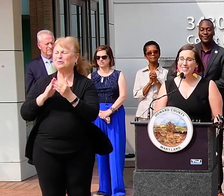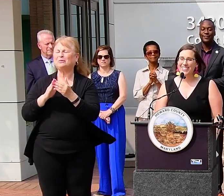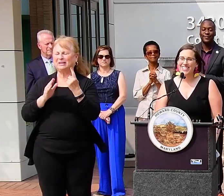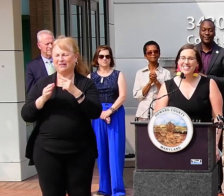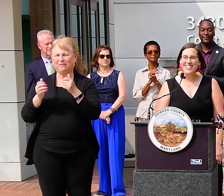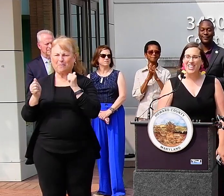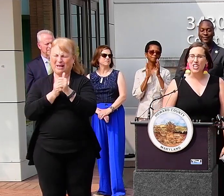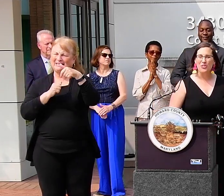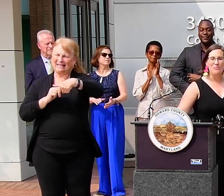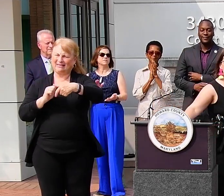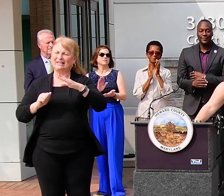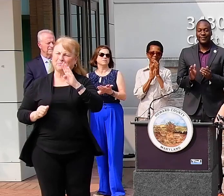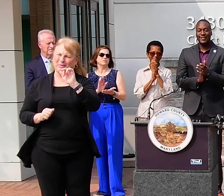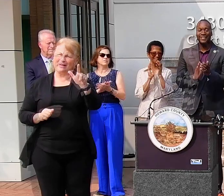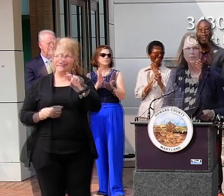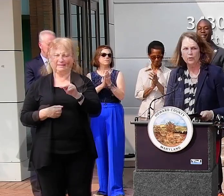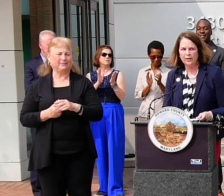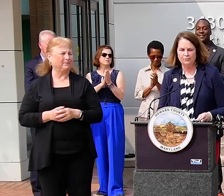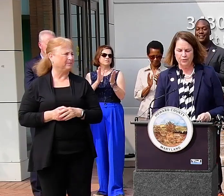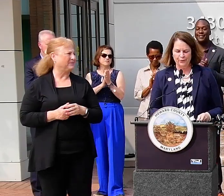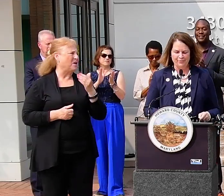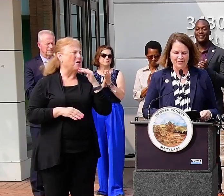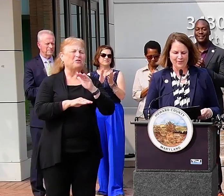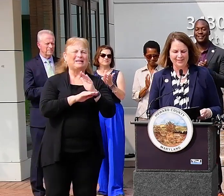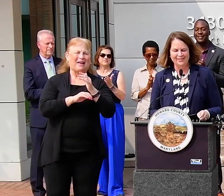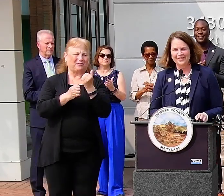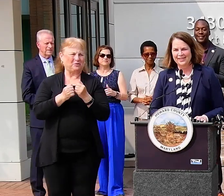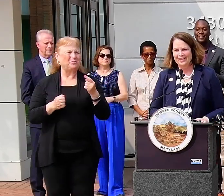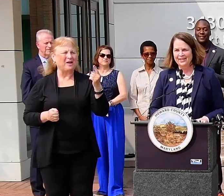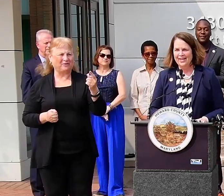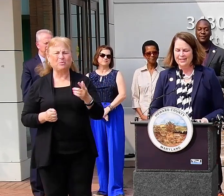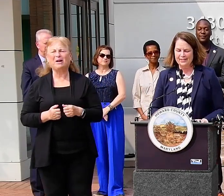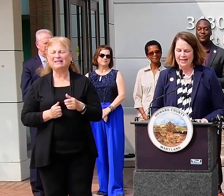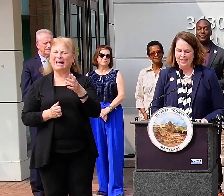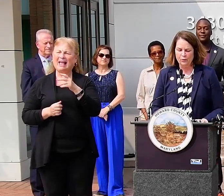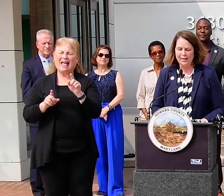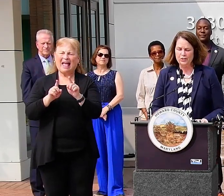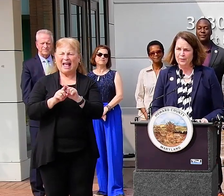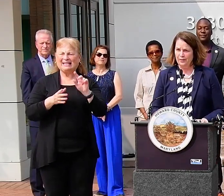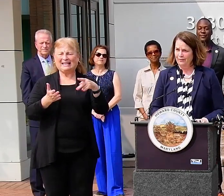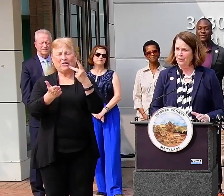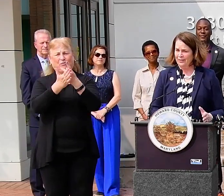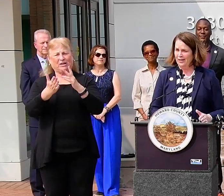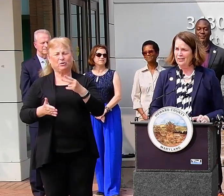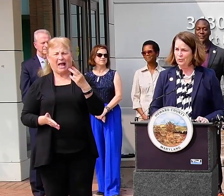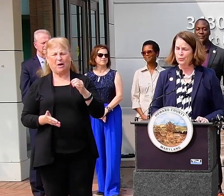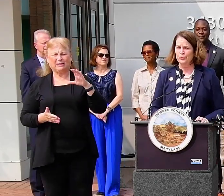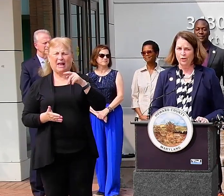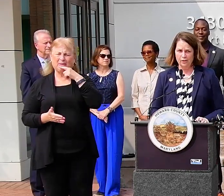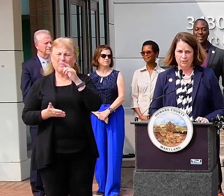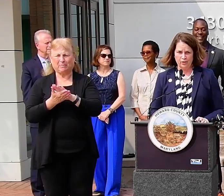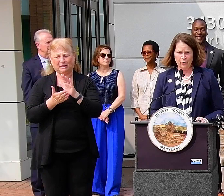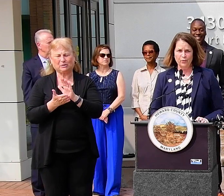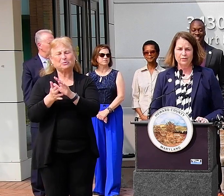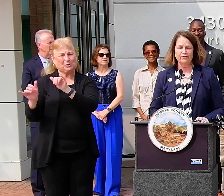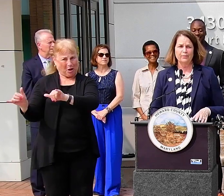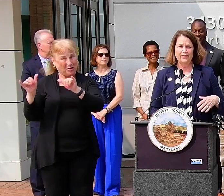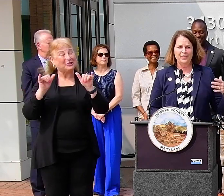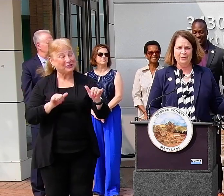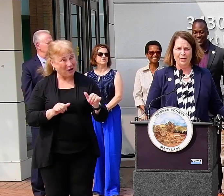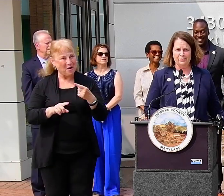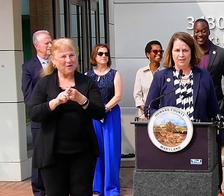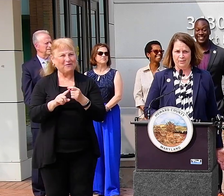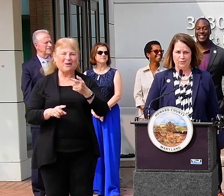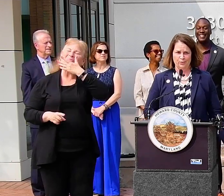for passing this. Thank you. Good afternoon, everyone. As a graduate of Howard County Schools, also